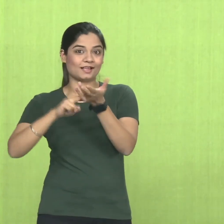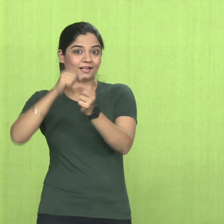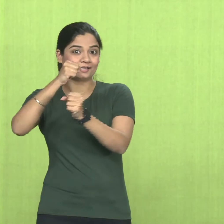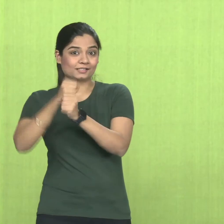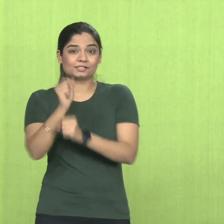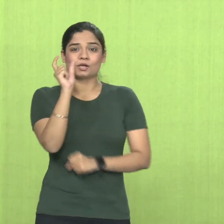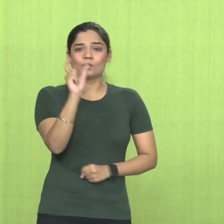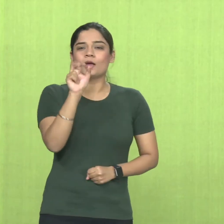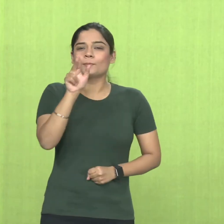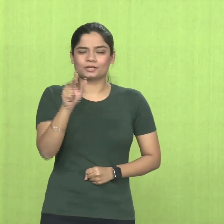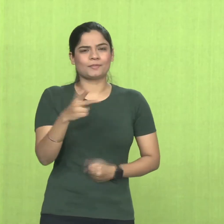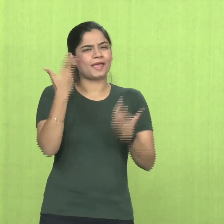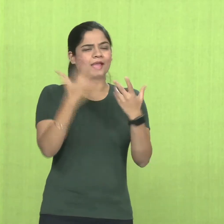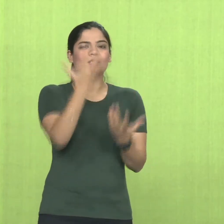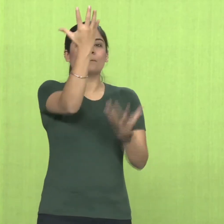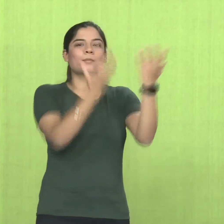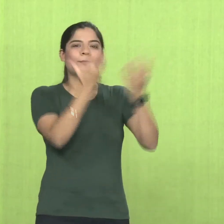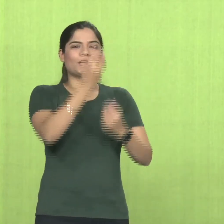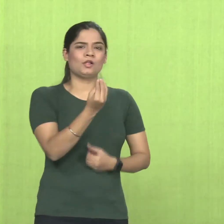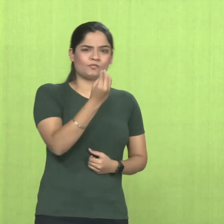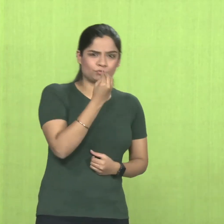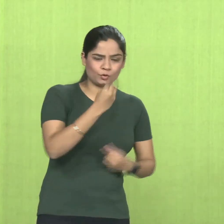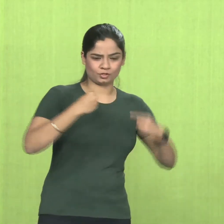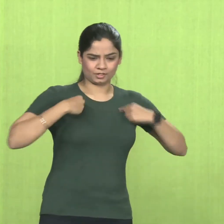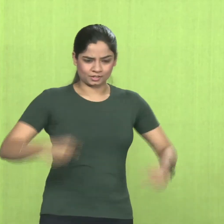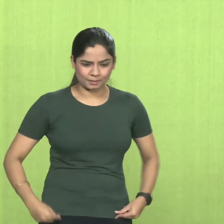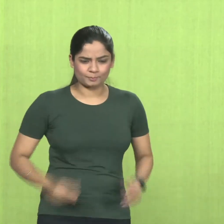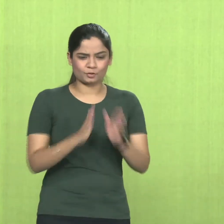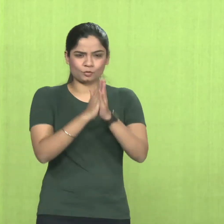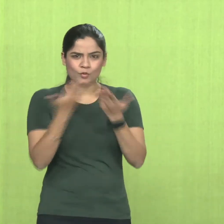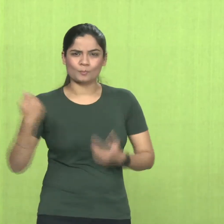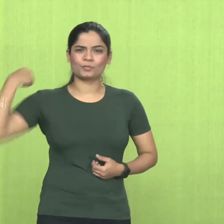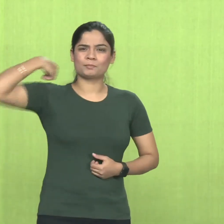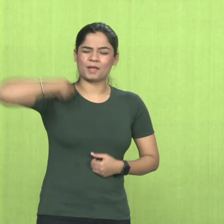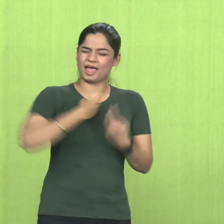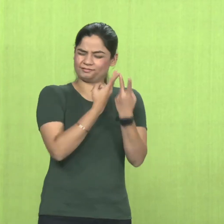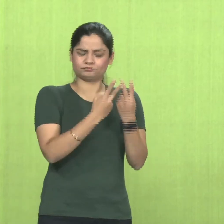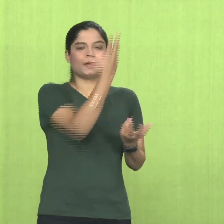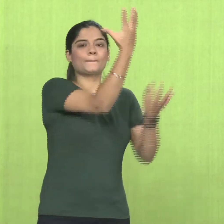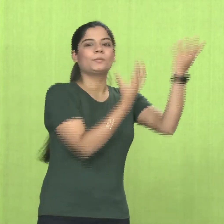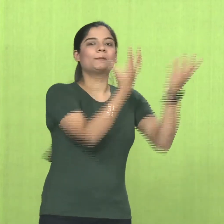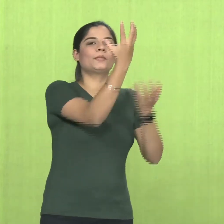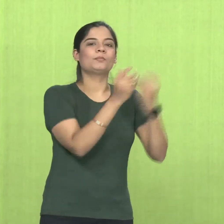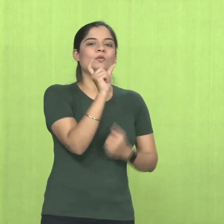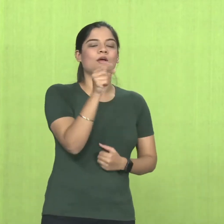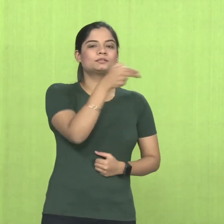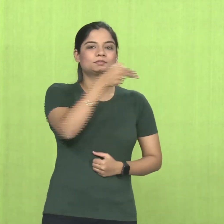Purchasing. The word means to buy. Something that we buy, be it clothes, food, stationery, etc.